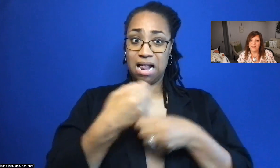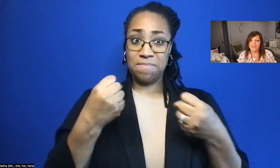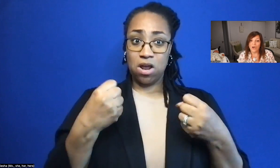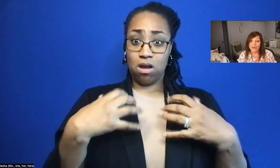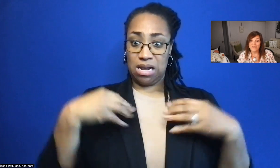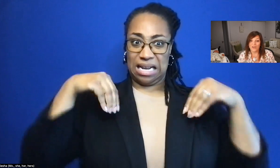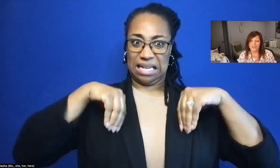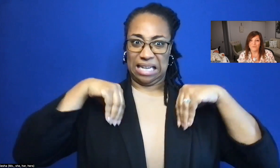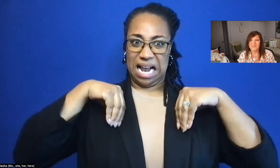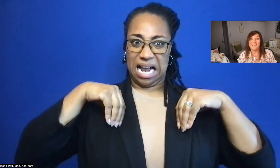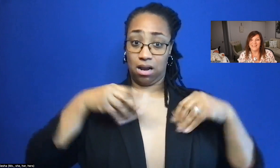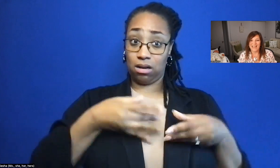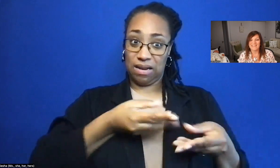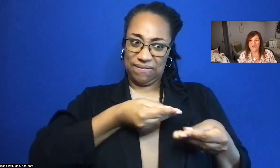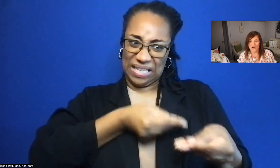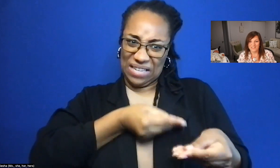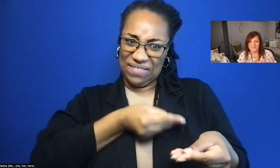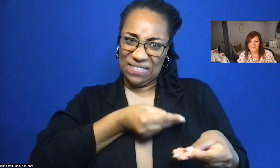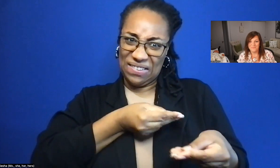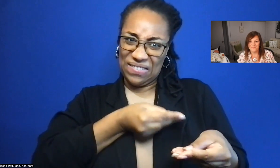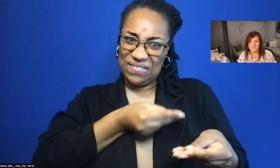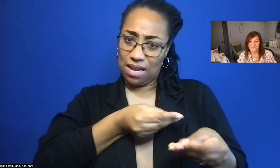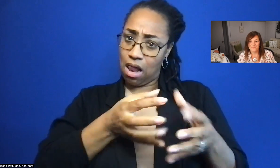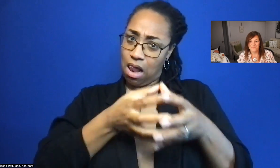take large volumes less often.